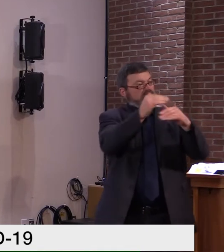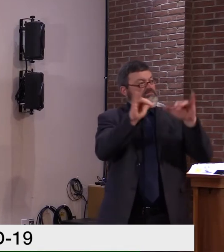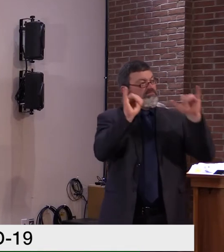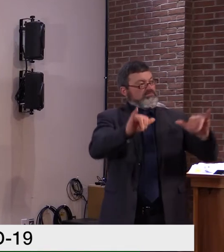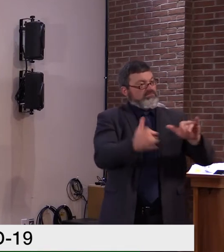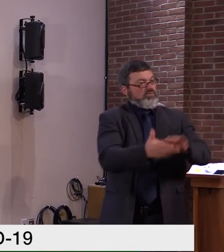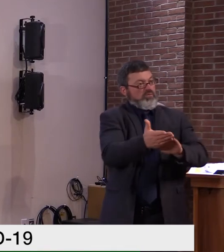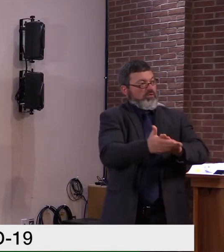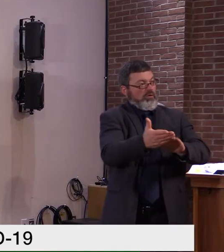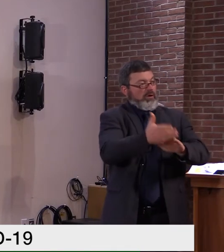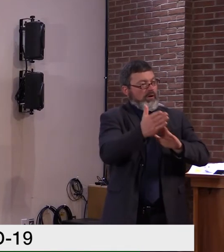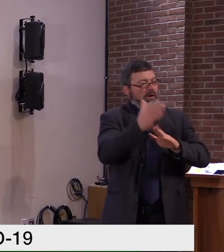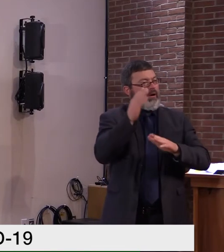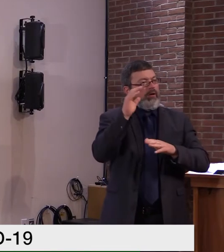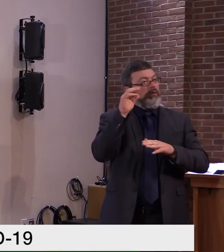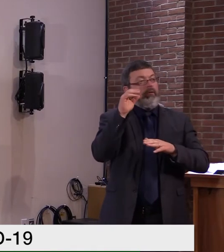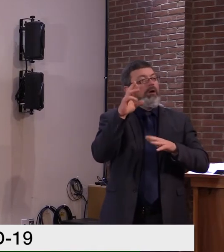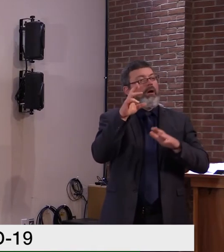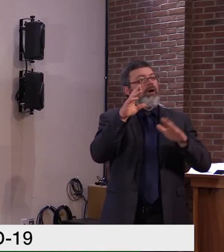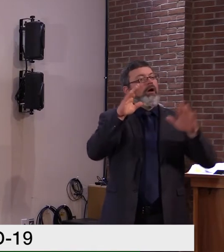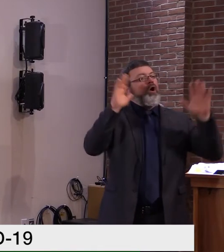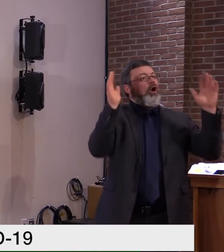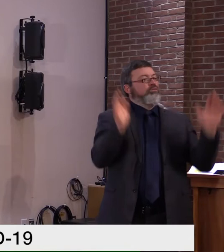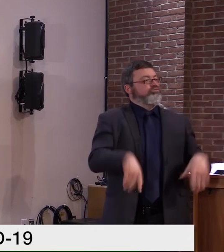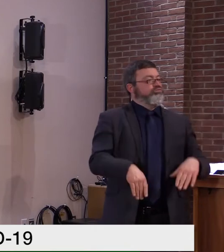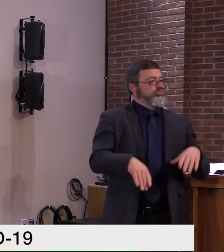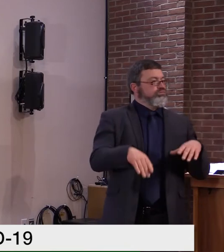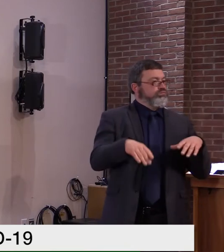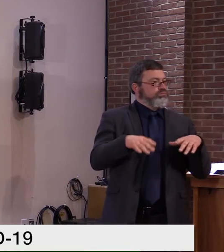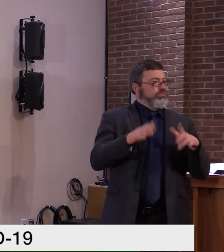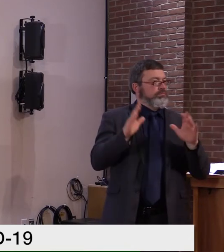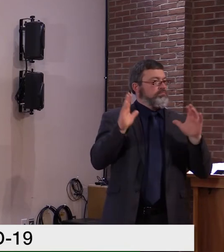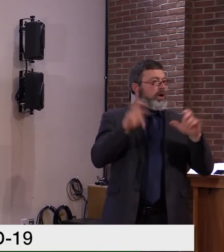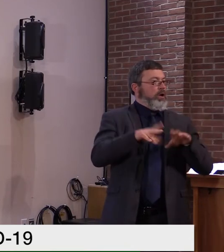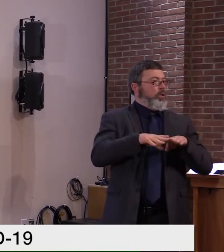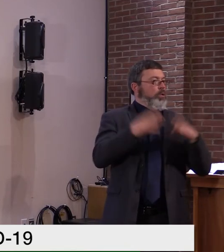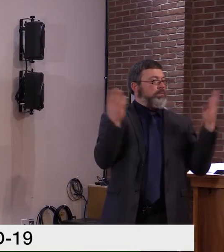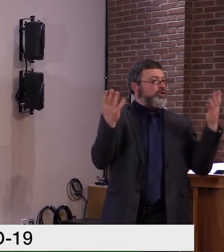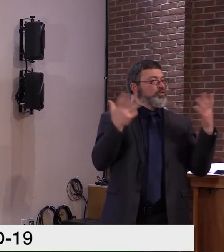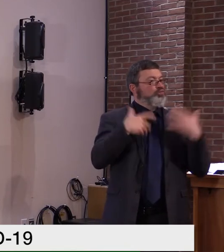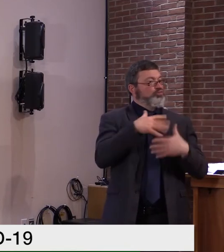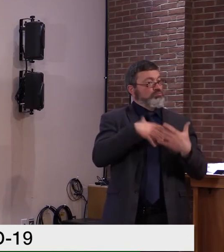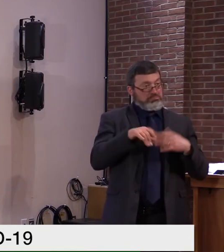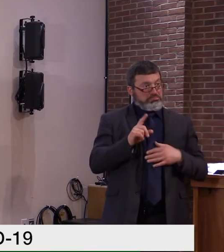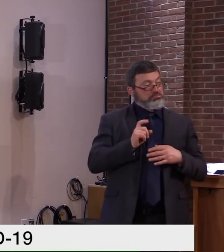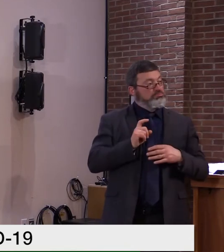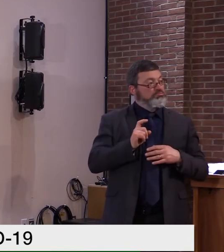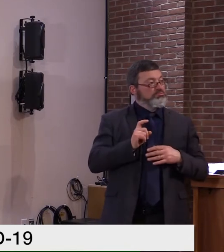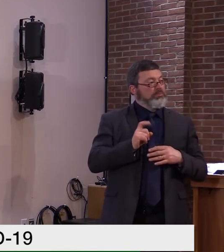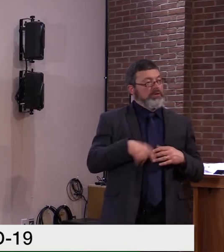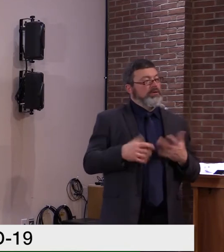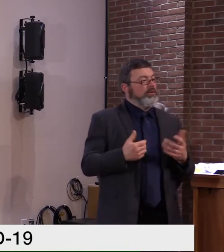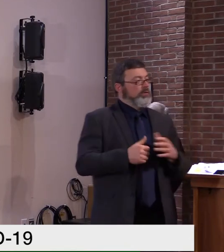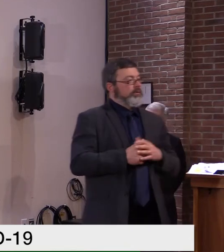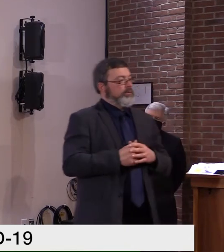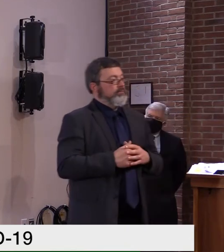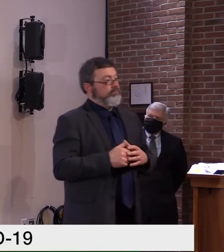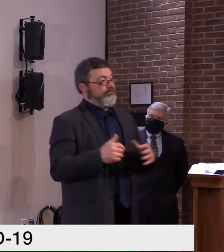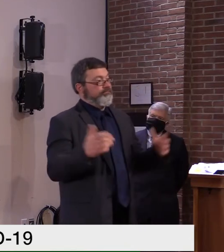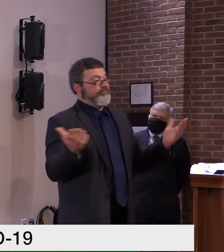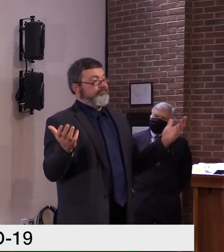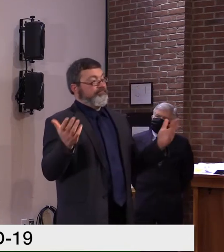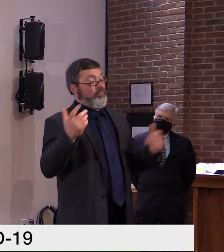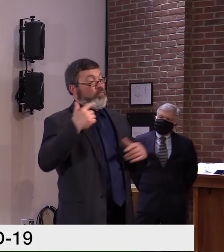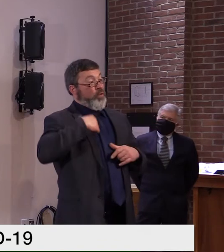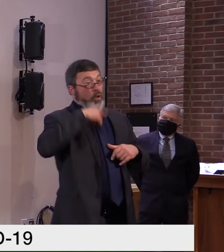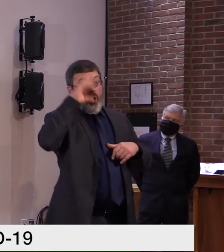point. And what we're hoping, Guy, is that we can start to reduce the restrictions as time goes on, as more